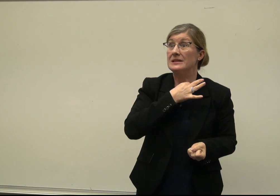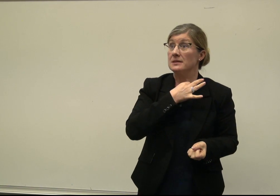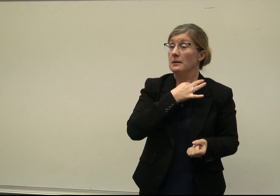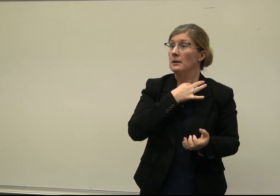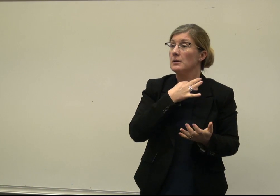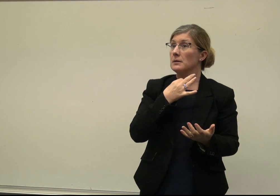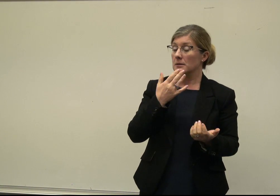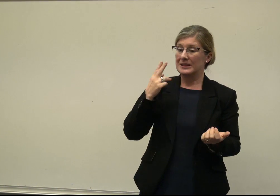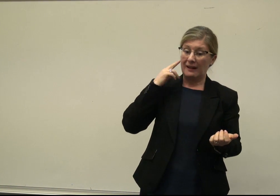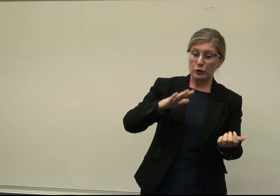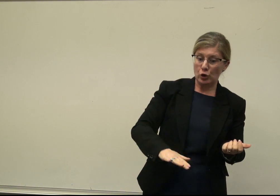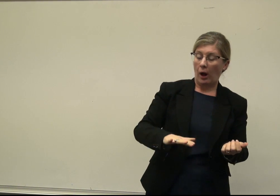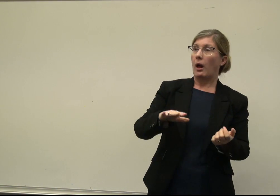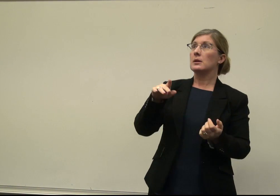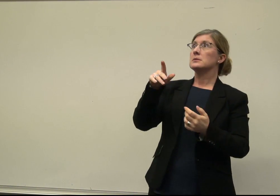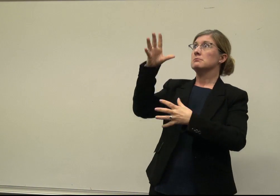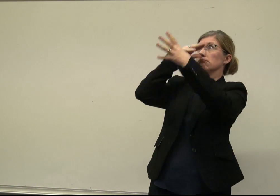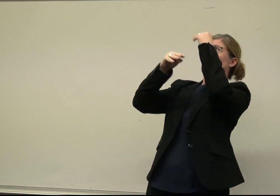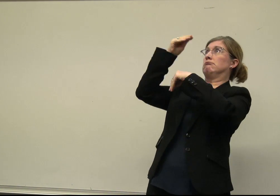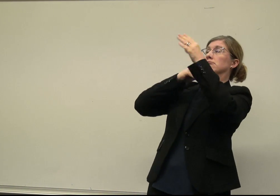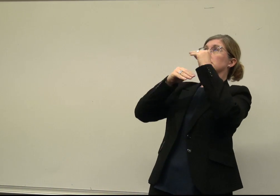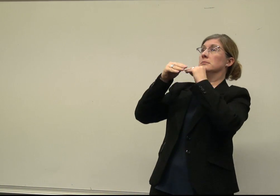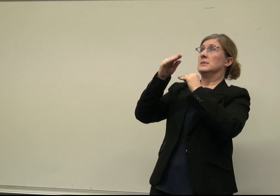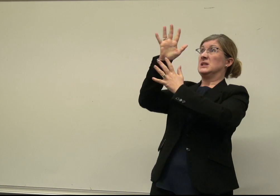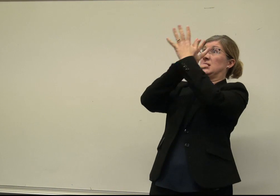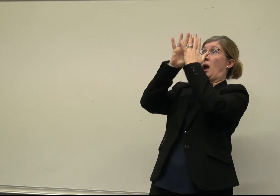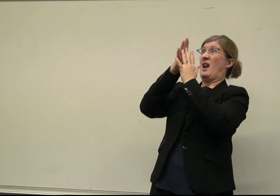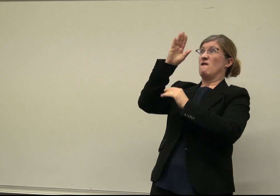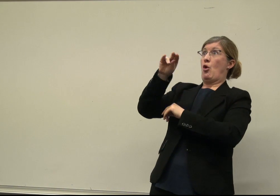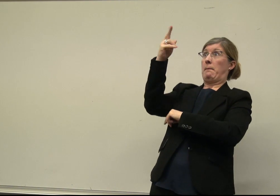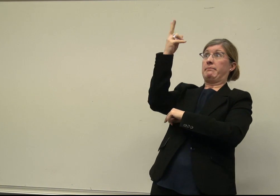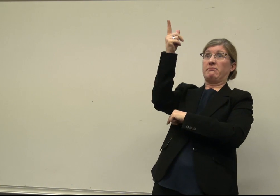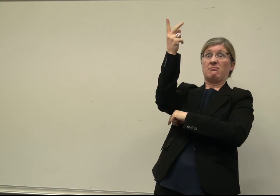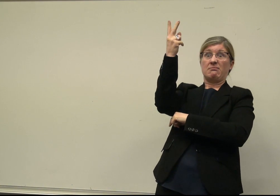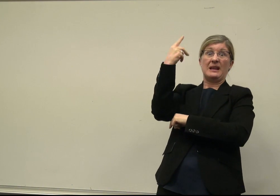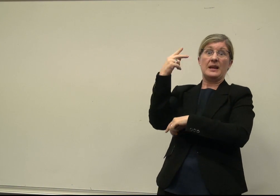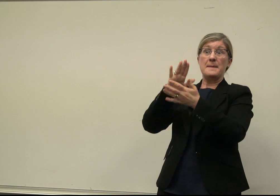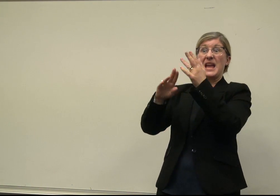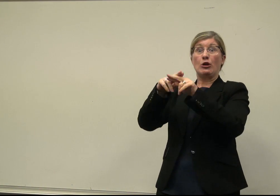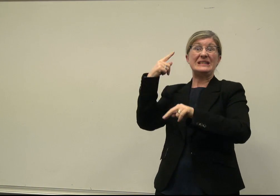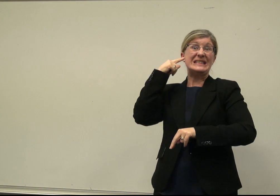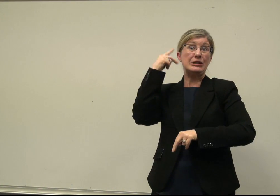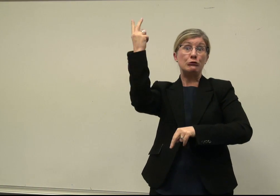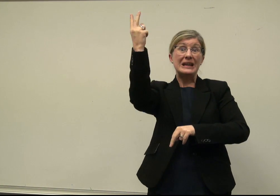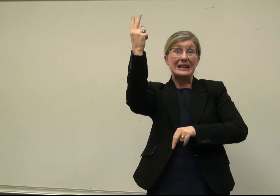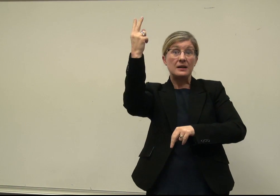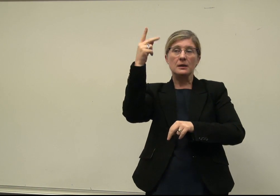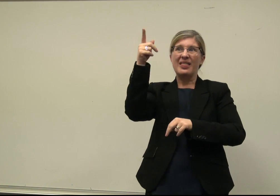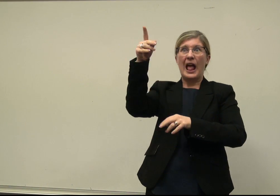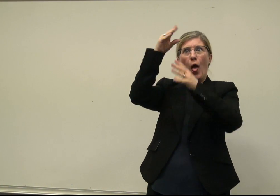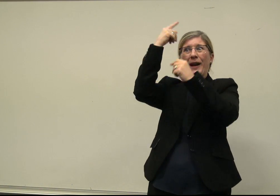in a deaf child, who's learning sign language predominantly from parents who are learners themselves,